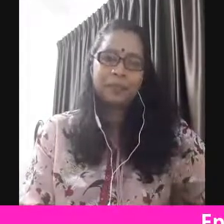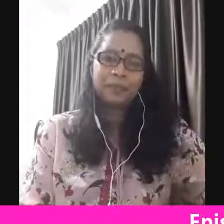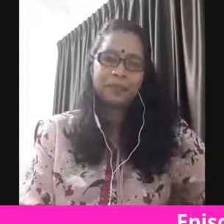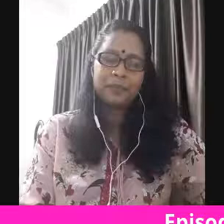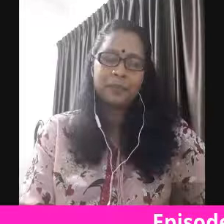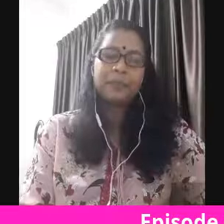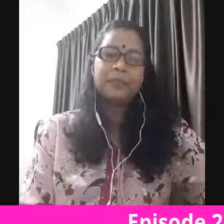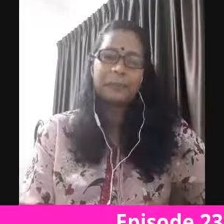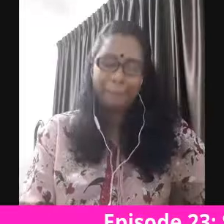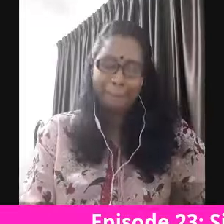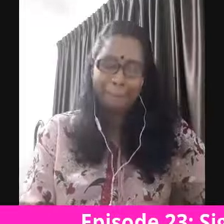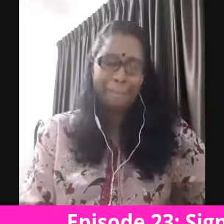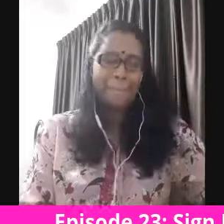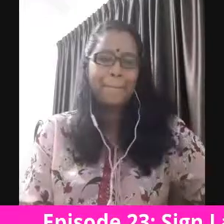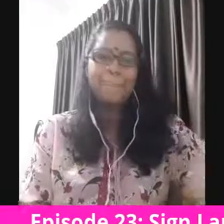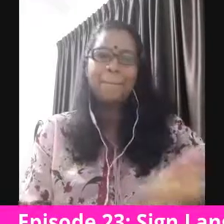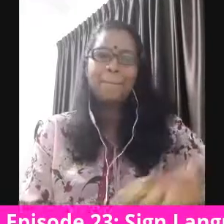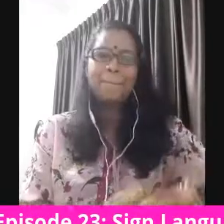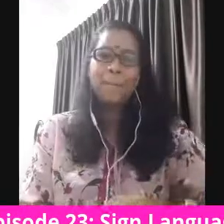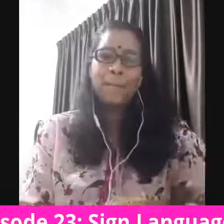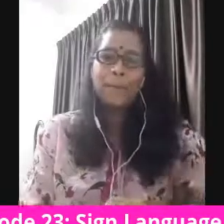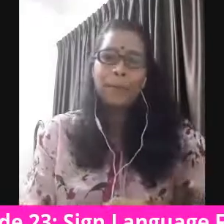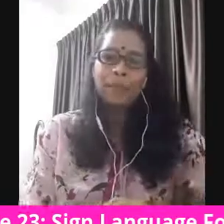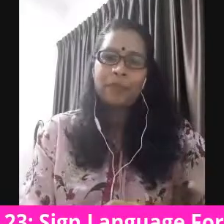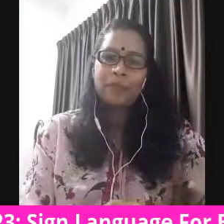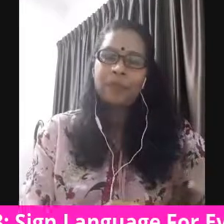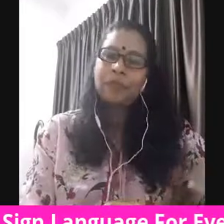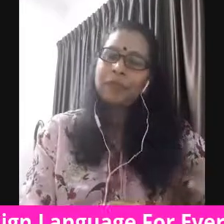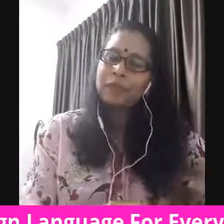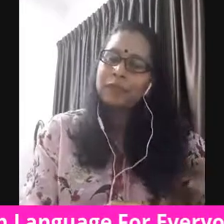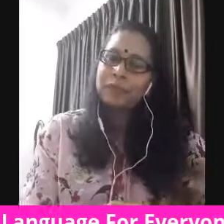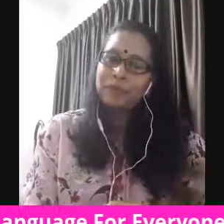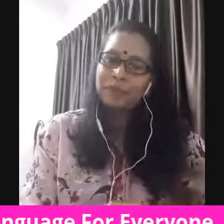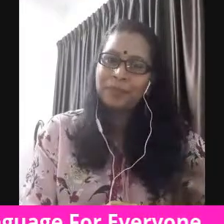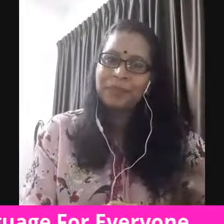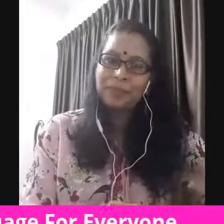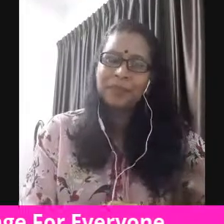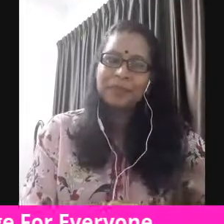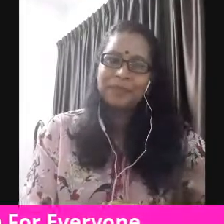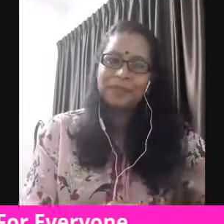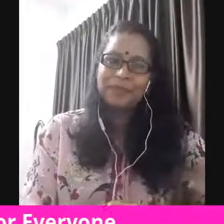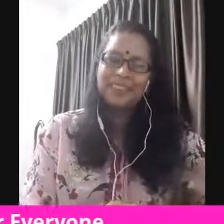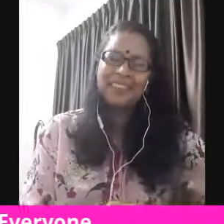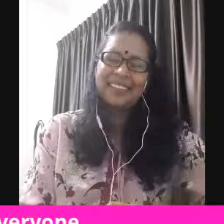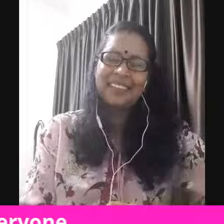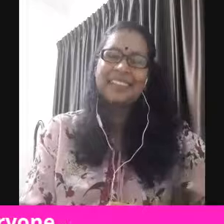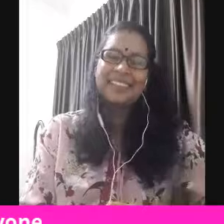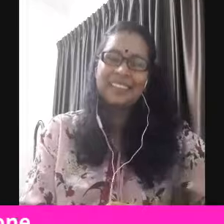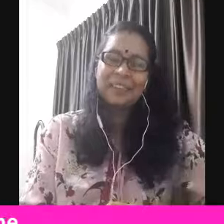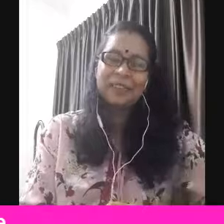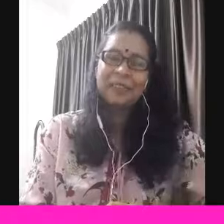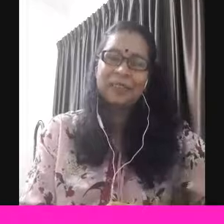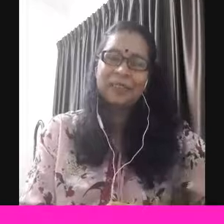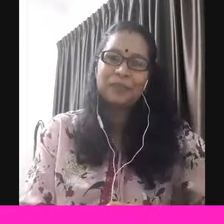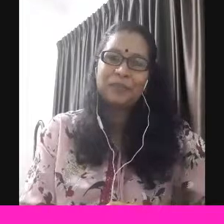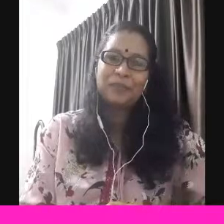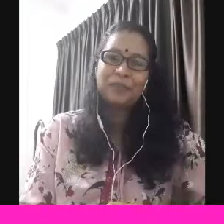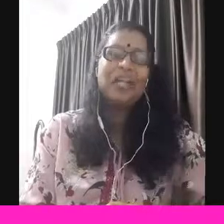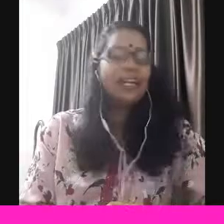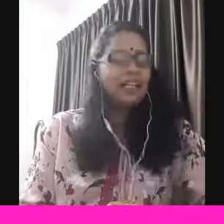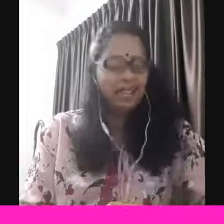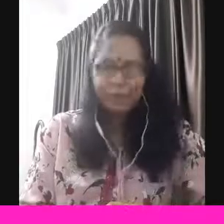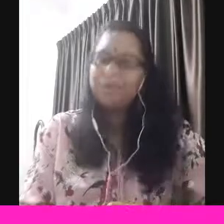to students. Actually, And level of patience also. yeah. It's utmost important. You need to be very patient